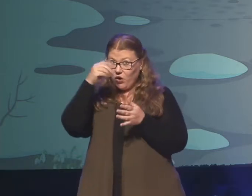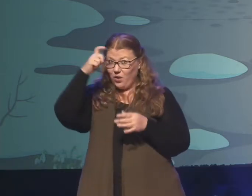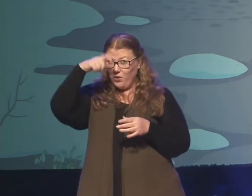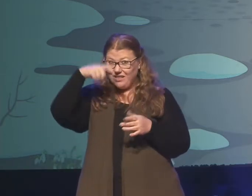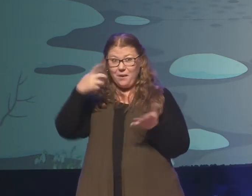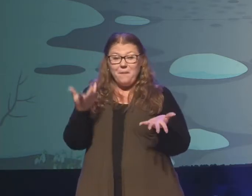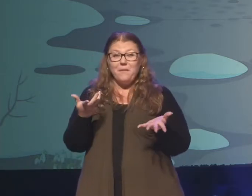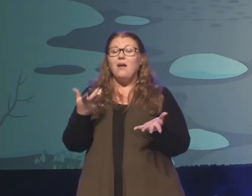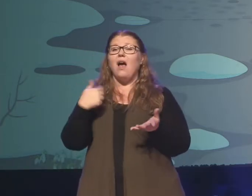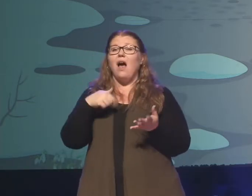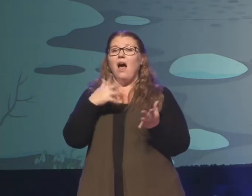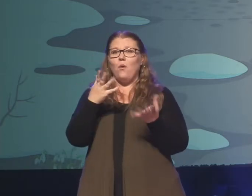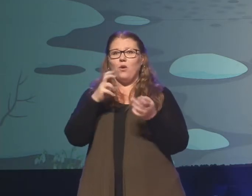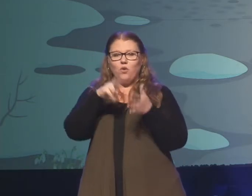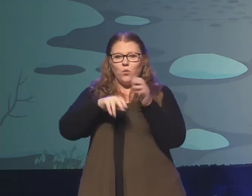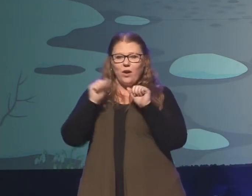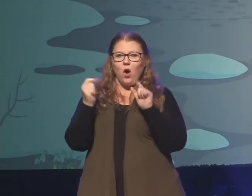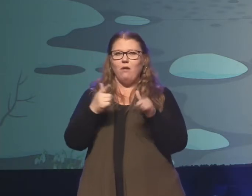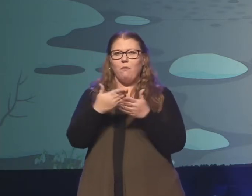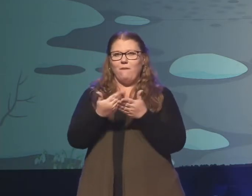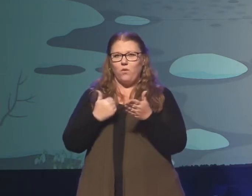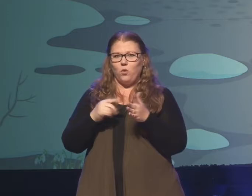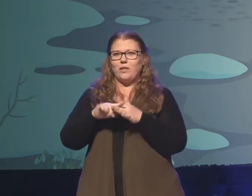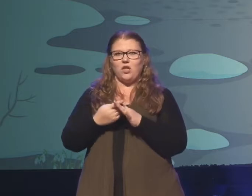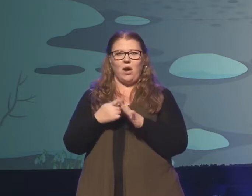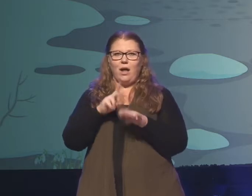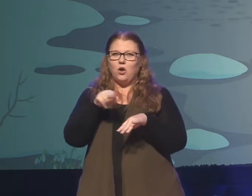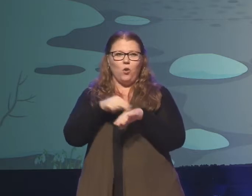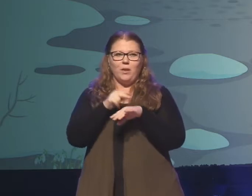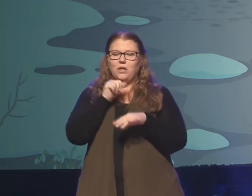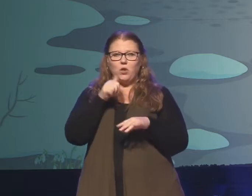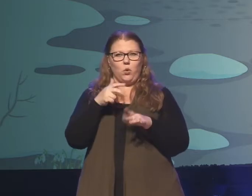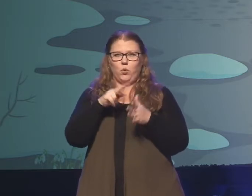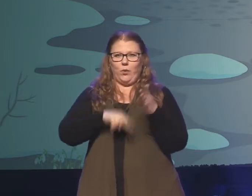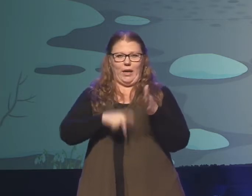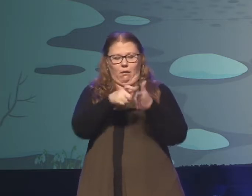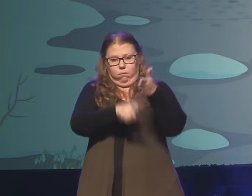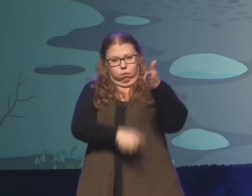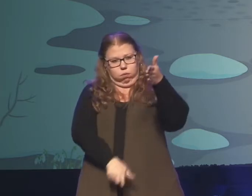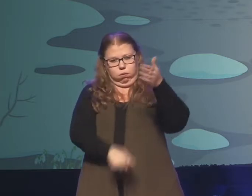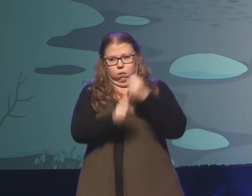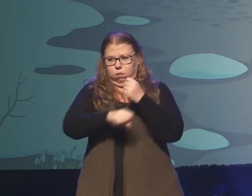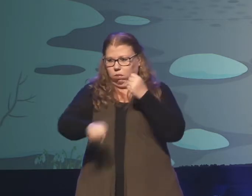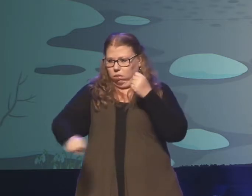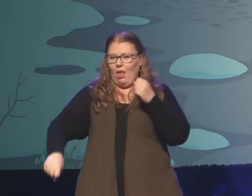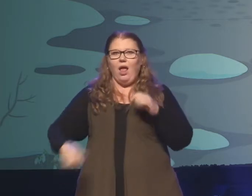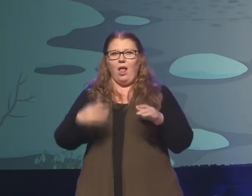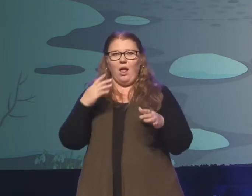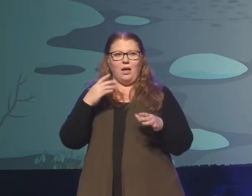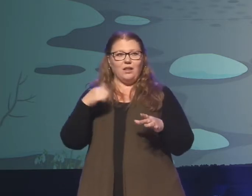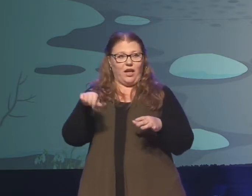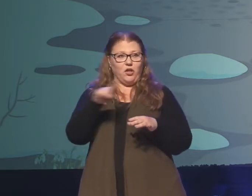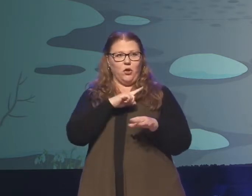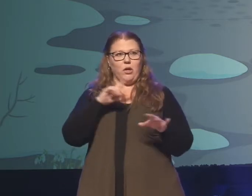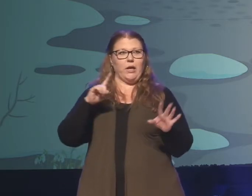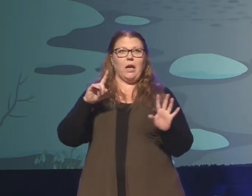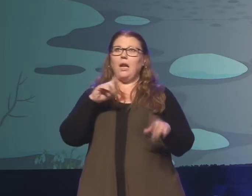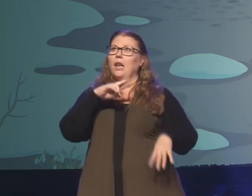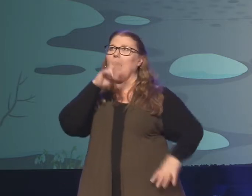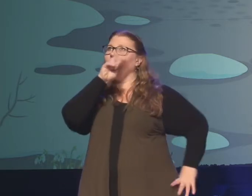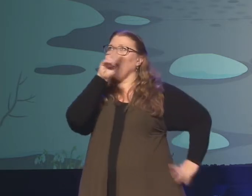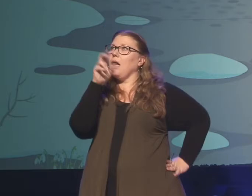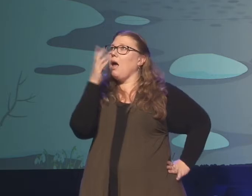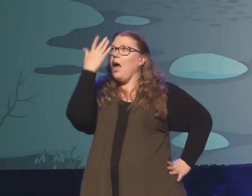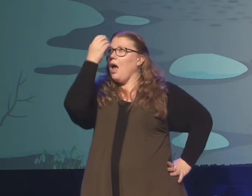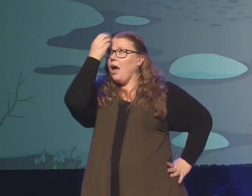read all of it before we jump in. And I normally don't do that. I normally don't read a big, long passage because I think oftentimes you're going to zone out from me anyway.